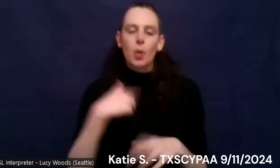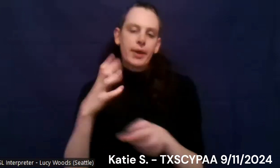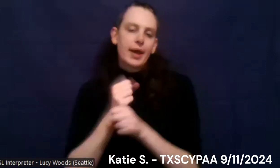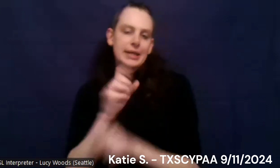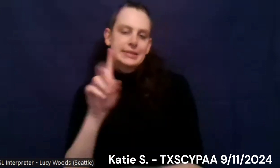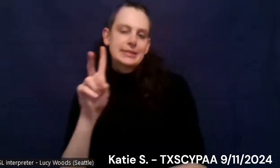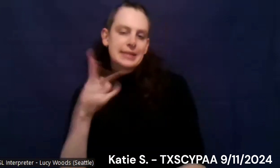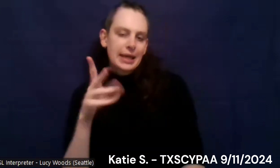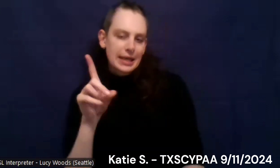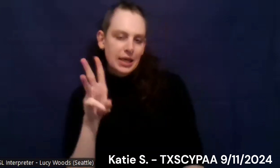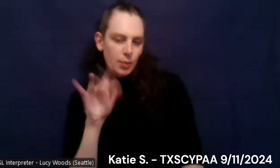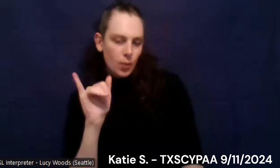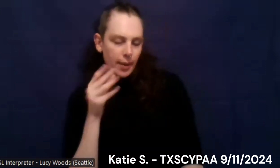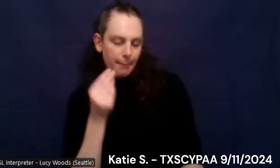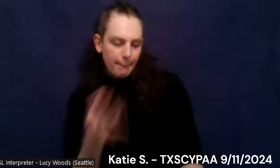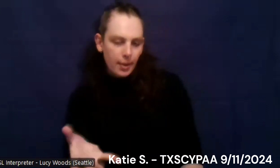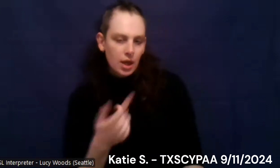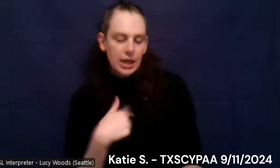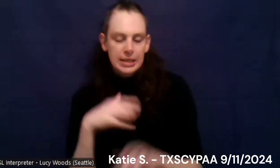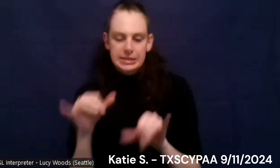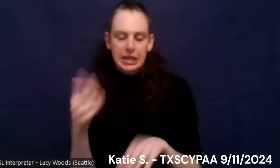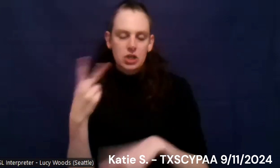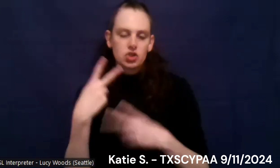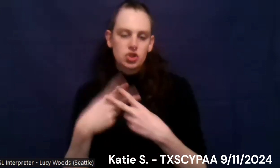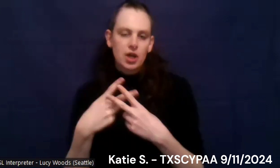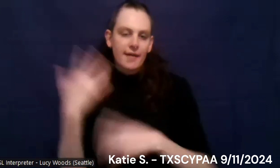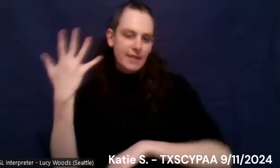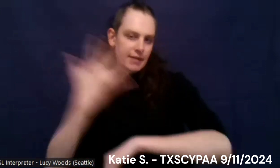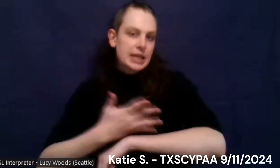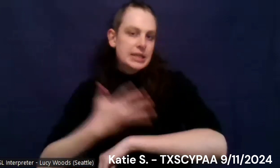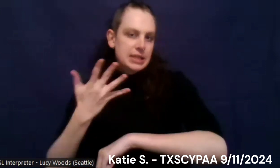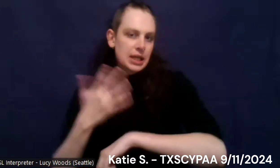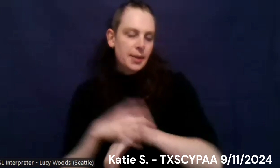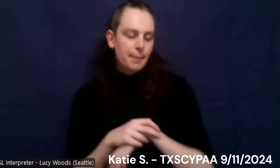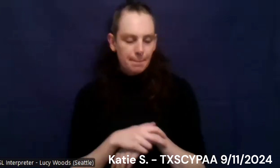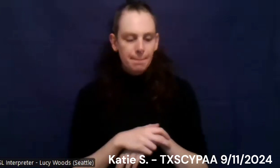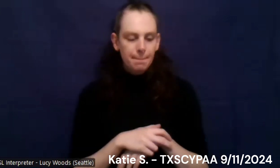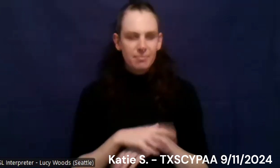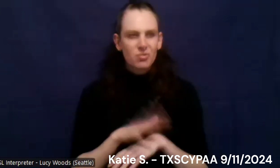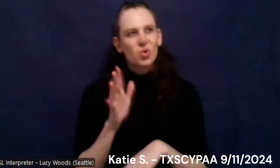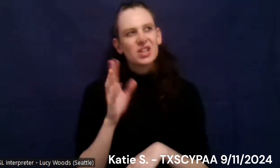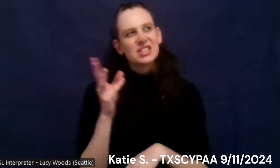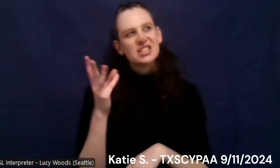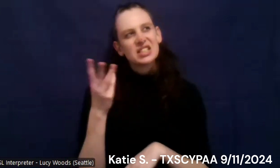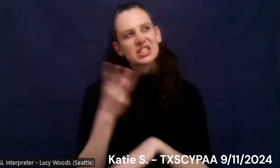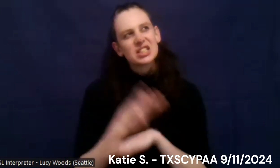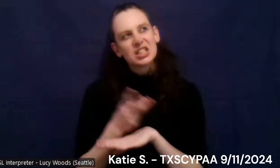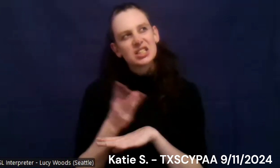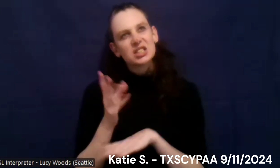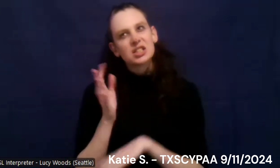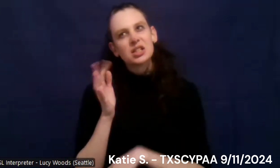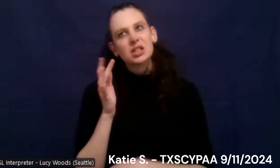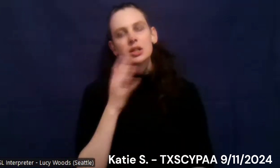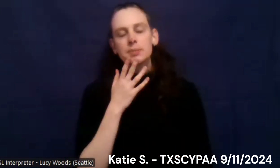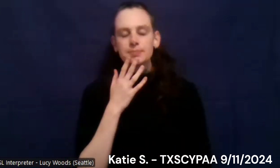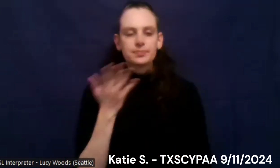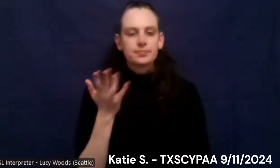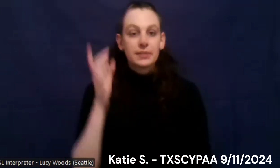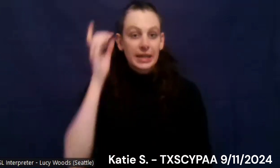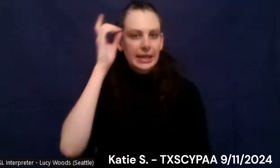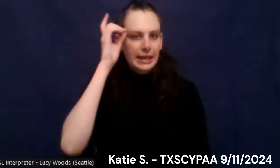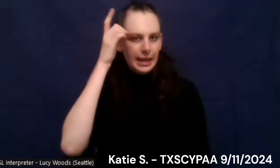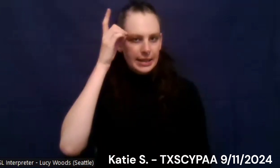2 years, and stayed in jail for 5 days, um, or 6 days, in Dallas